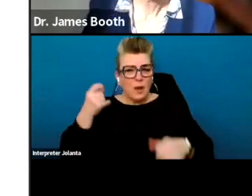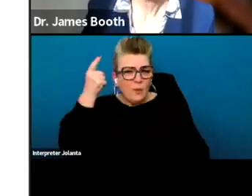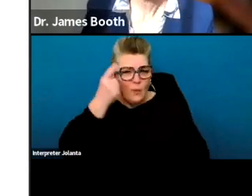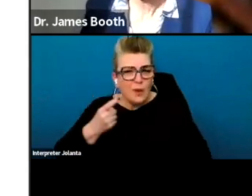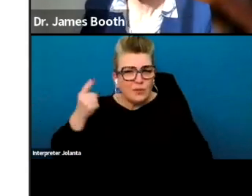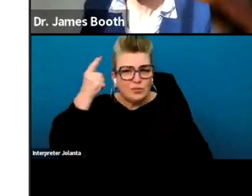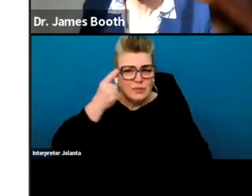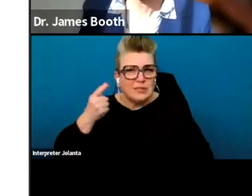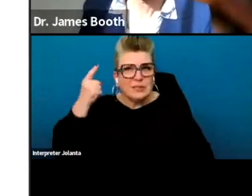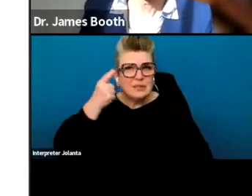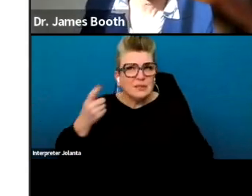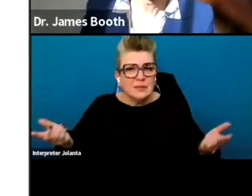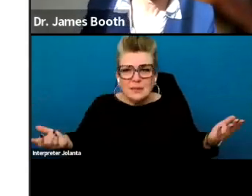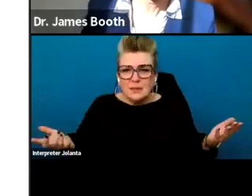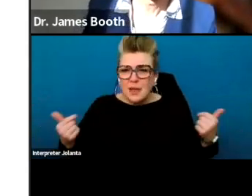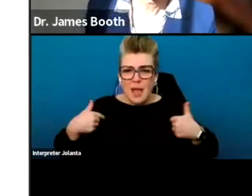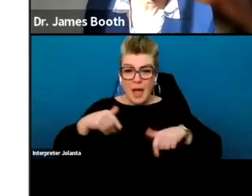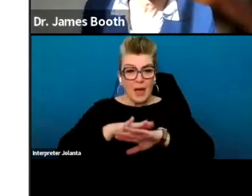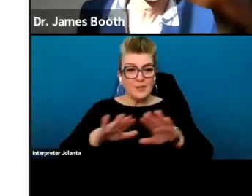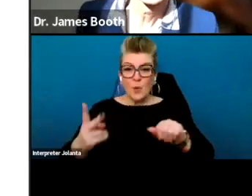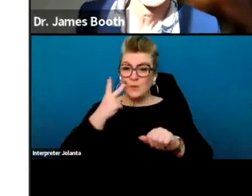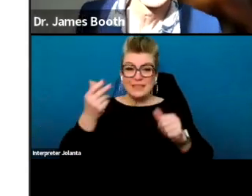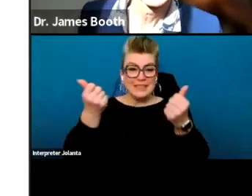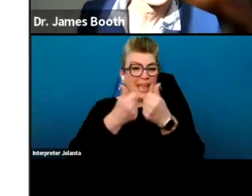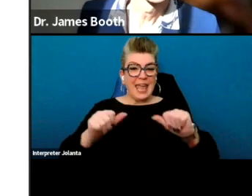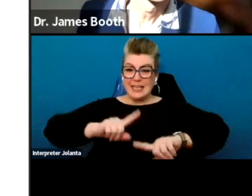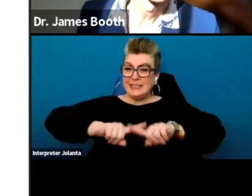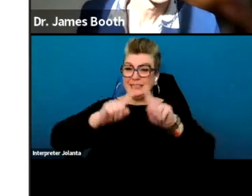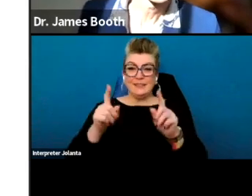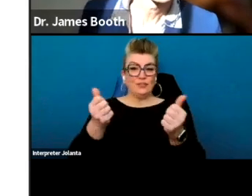that I don't see differences in